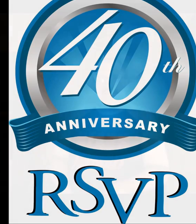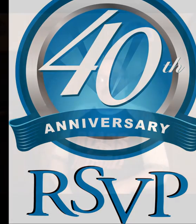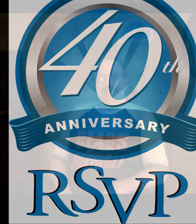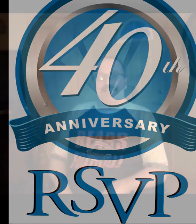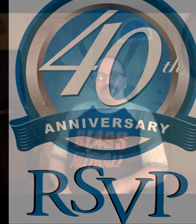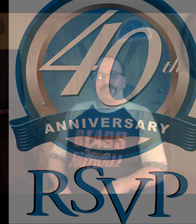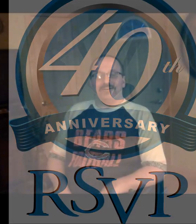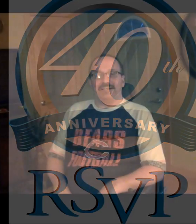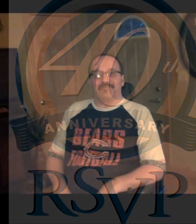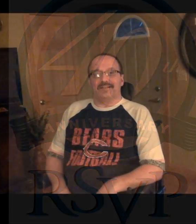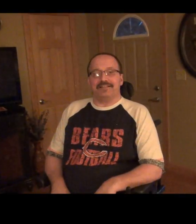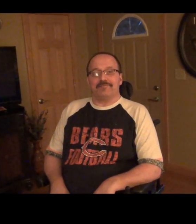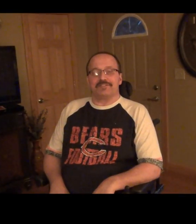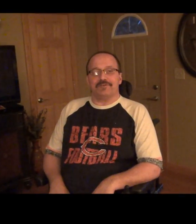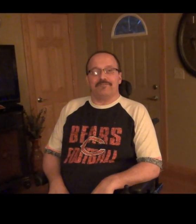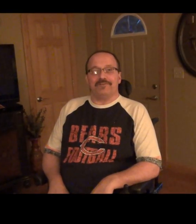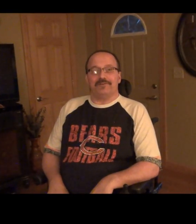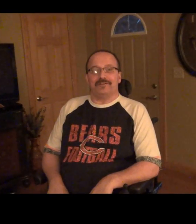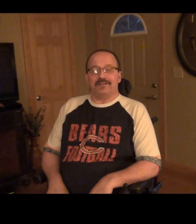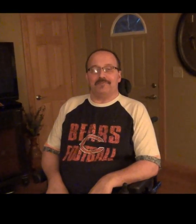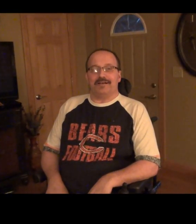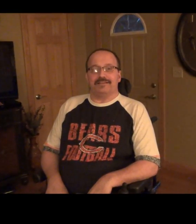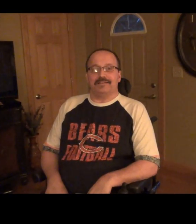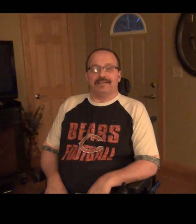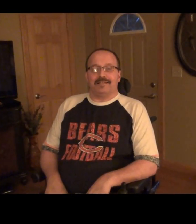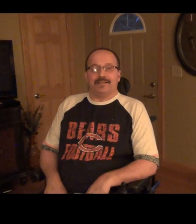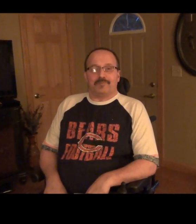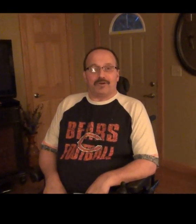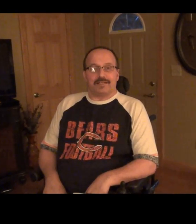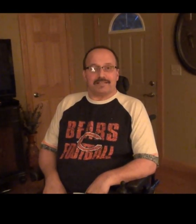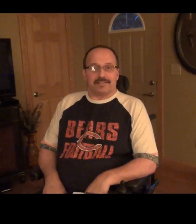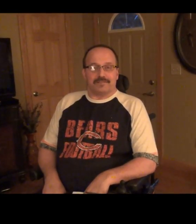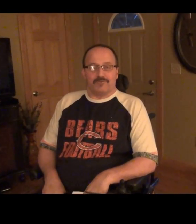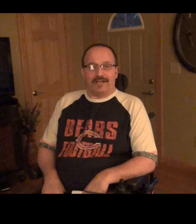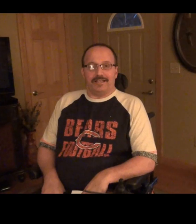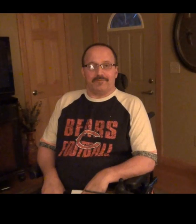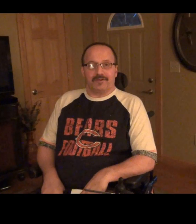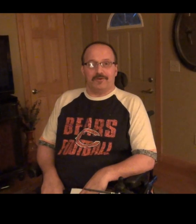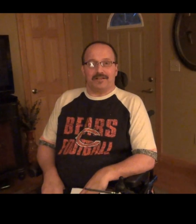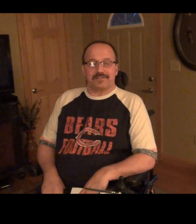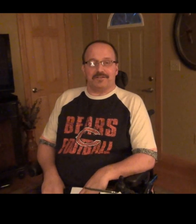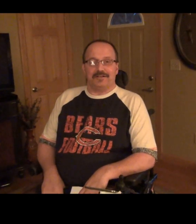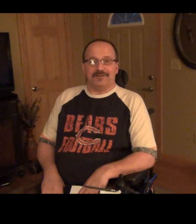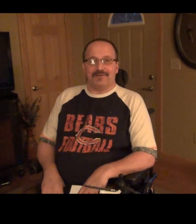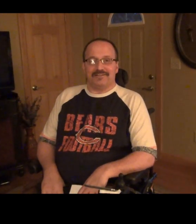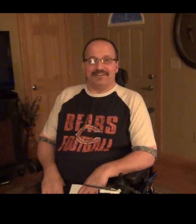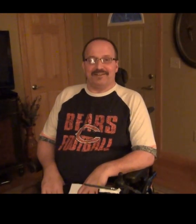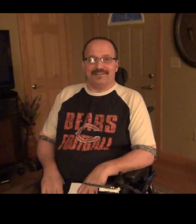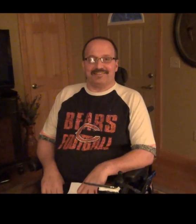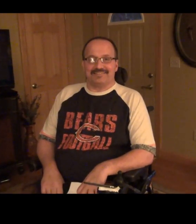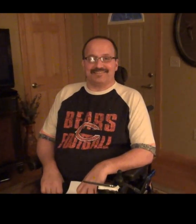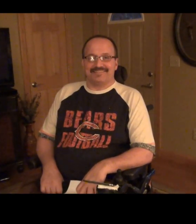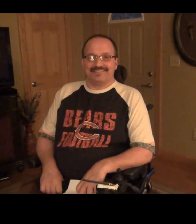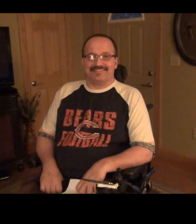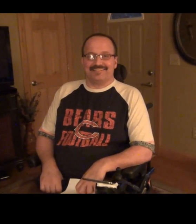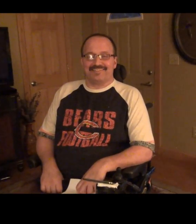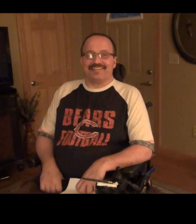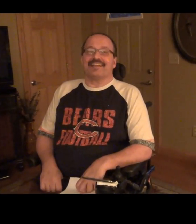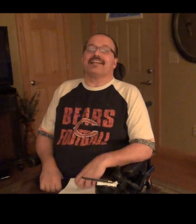Hi, my name is Greg, and we're going to demonstrate for you a little about the process of writing and recording a song you're about to hear. All right. Let's